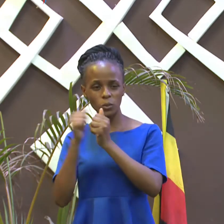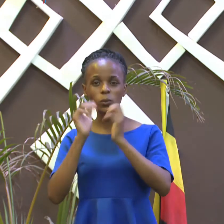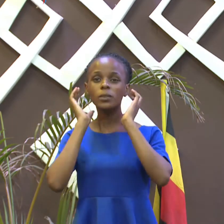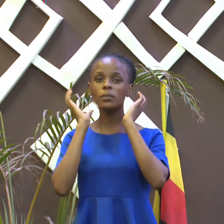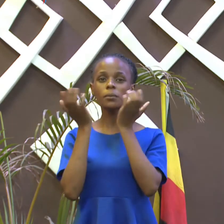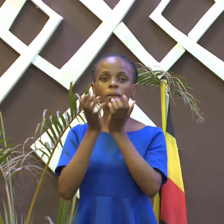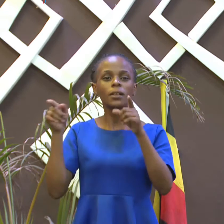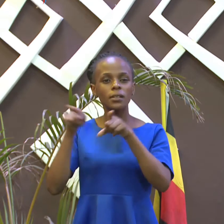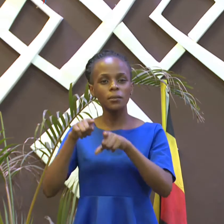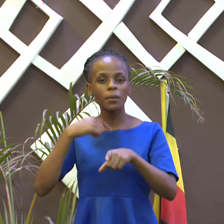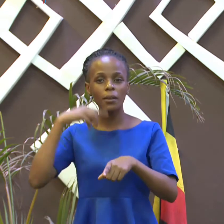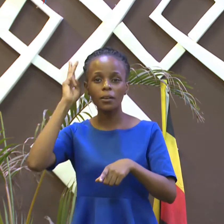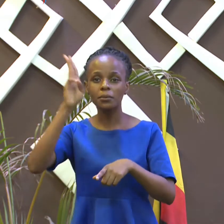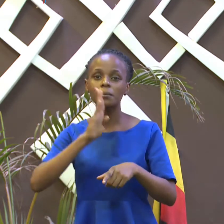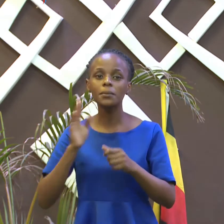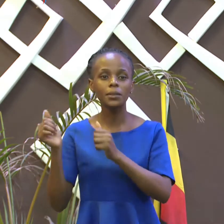bwe ntyo bwe nabeeranga naawe.